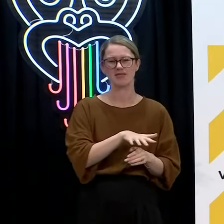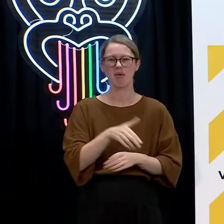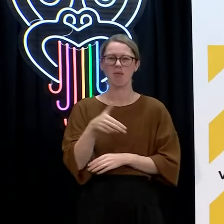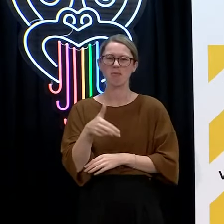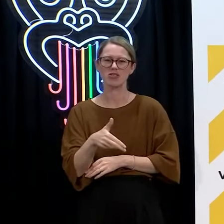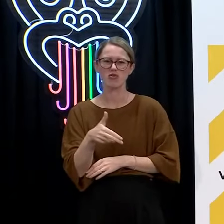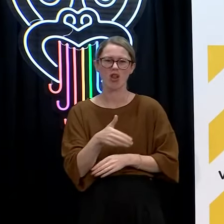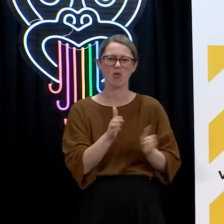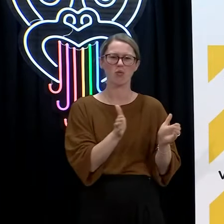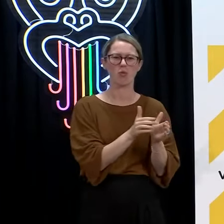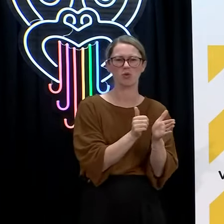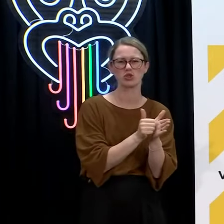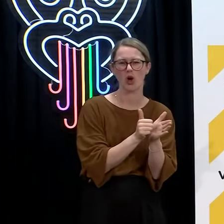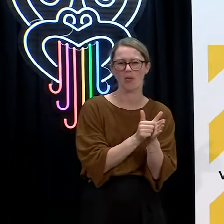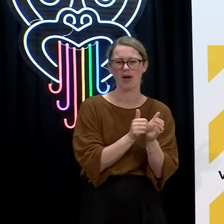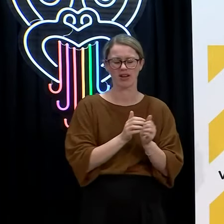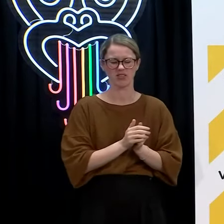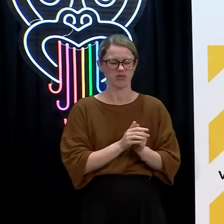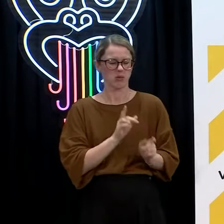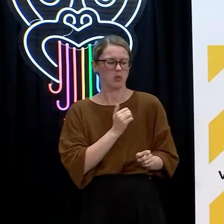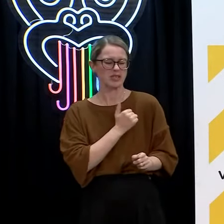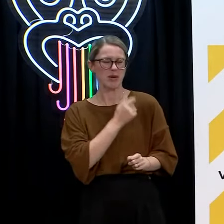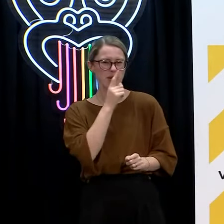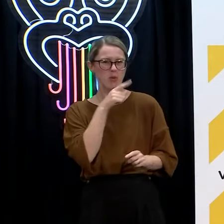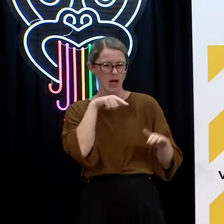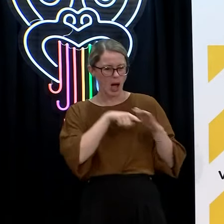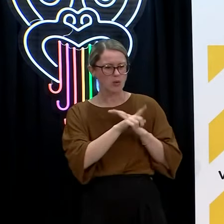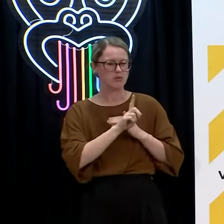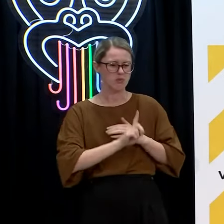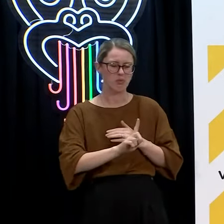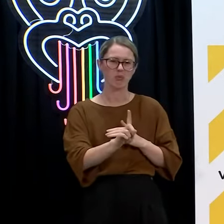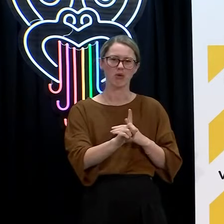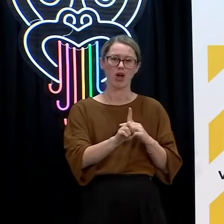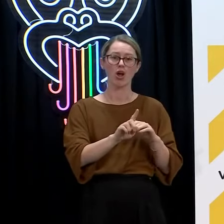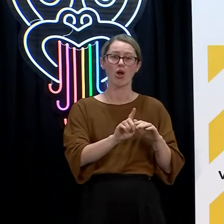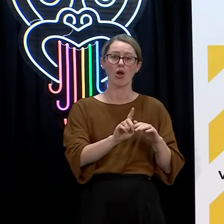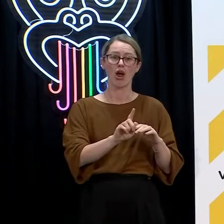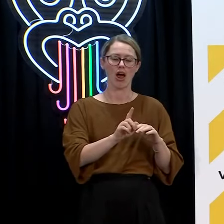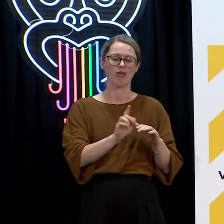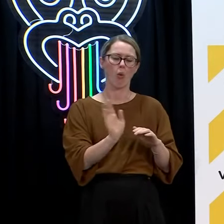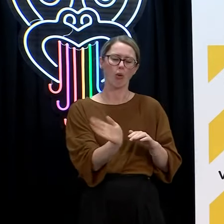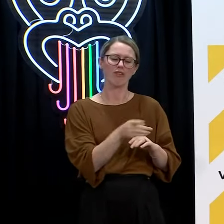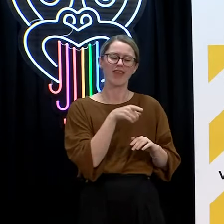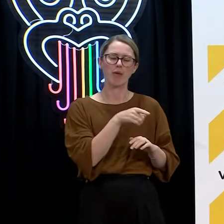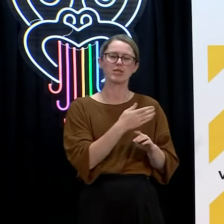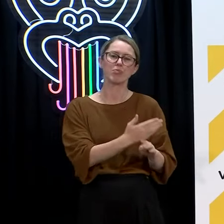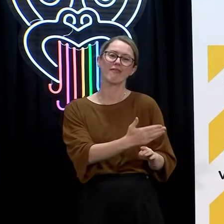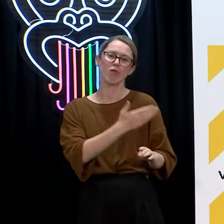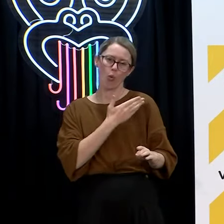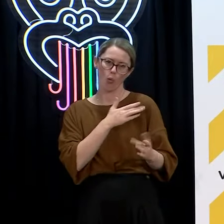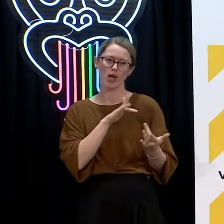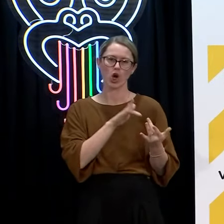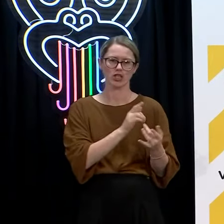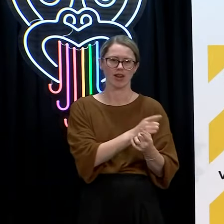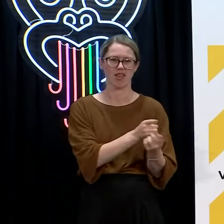stations and dairies, the visits that we would expect people to be doing, and all prior to when people were notified they were a